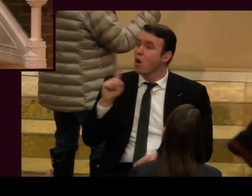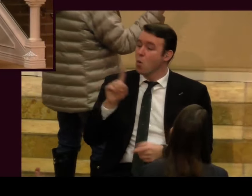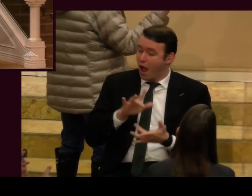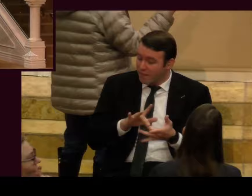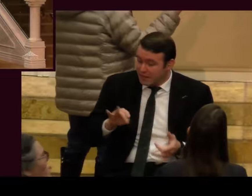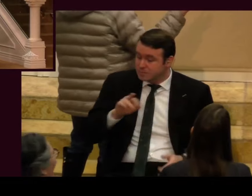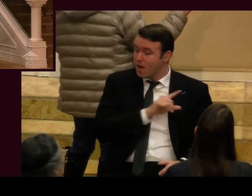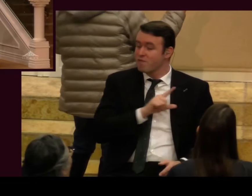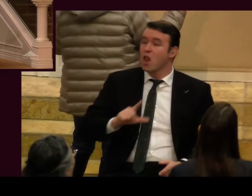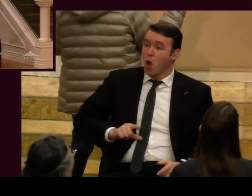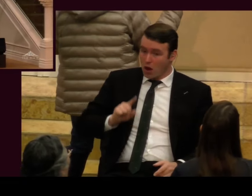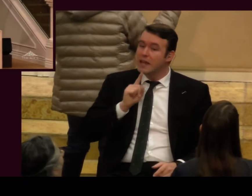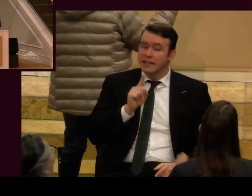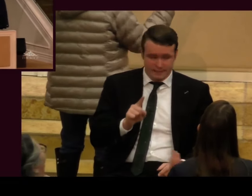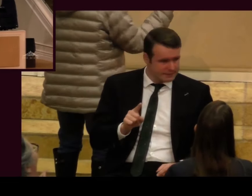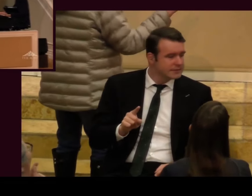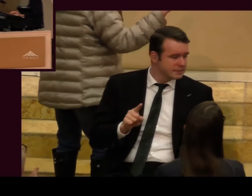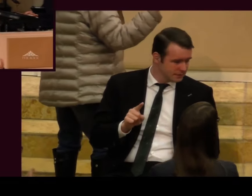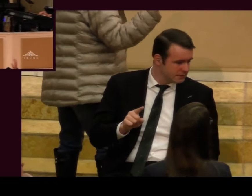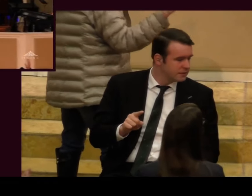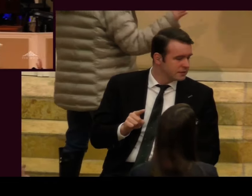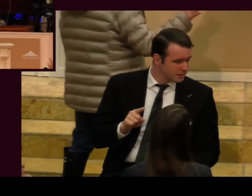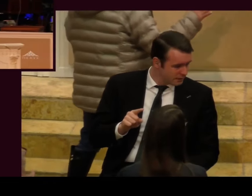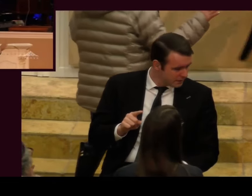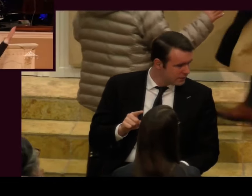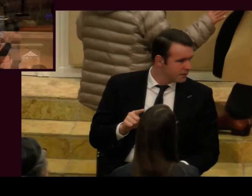For where the Spirit of the Lord is.